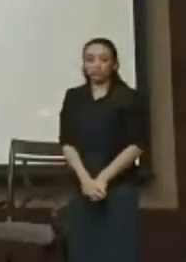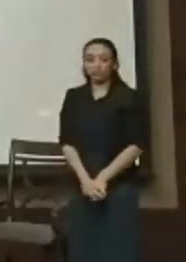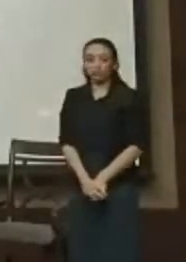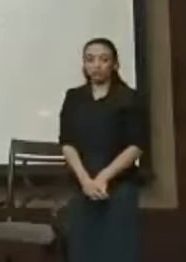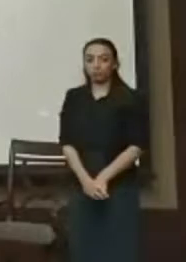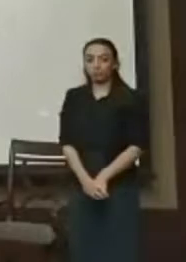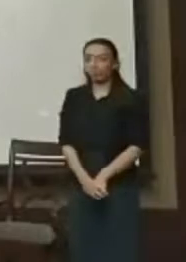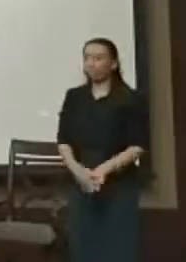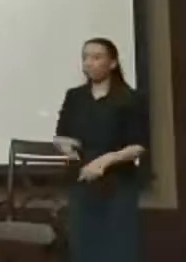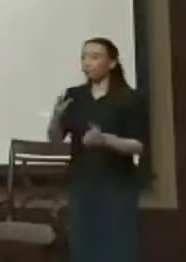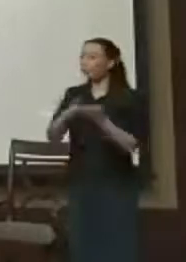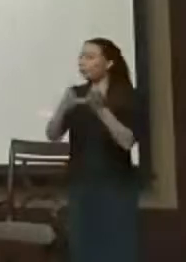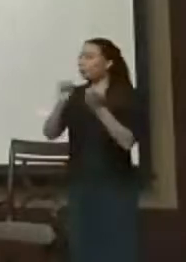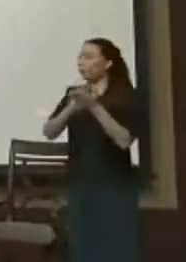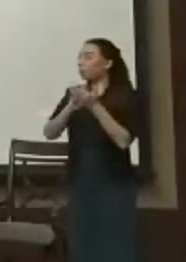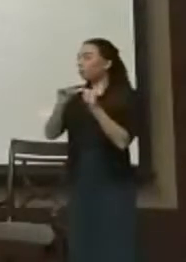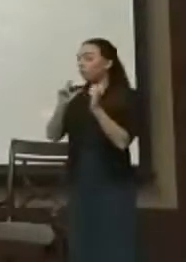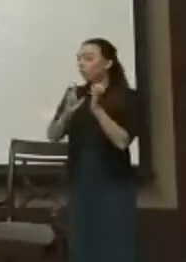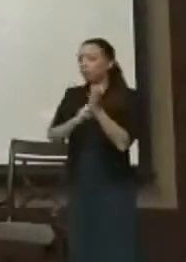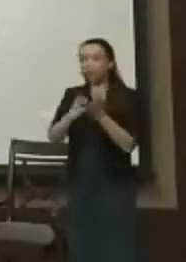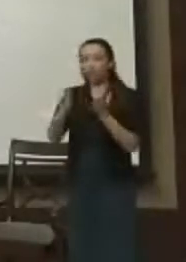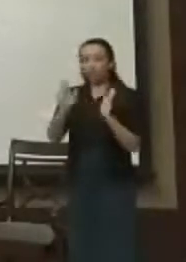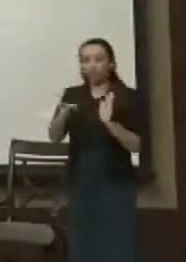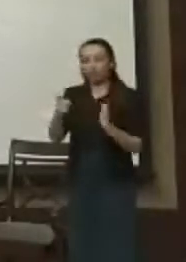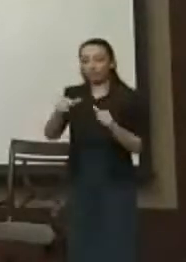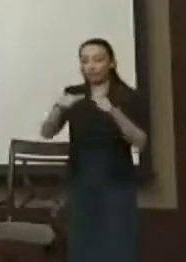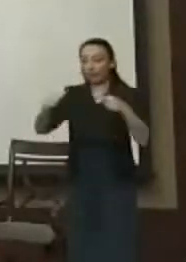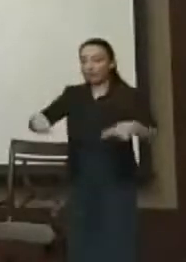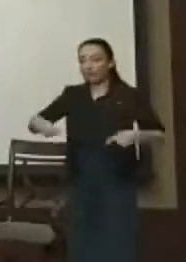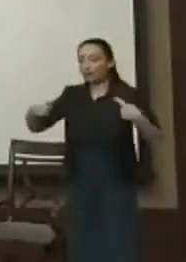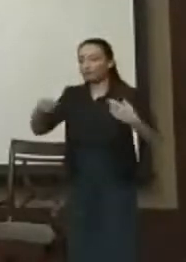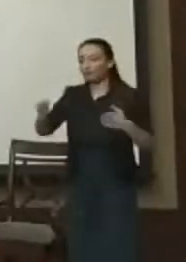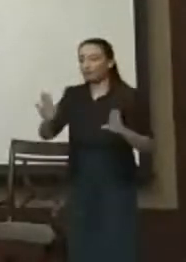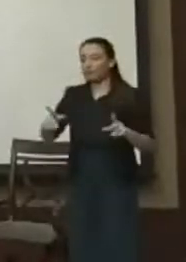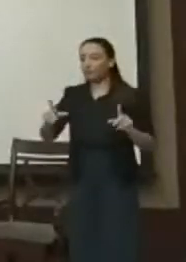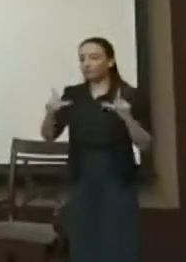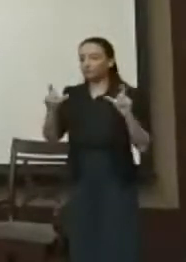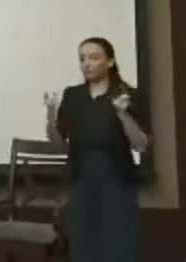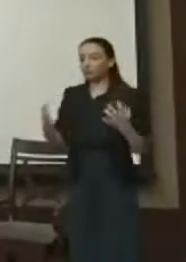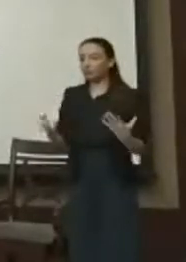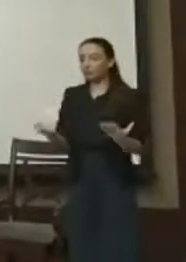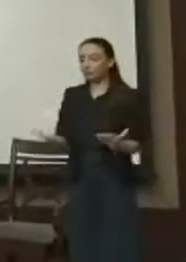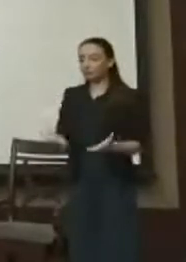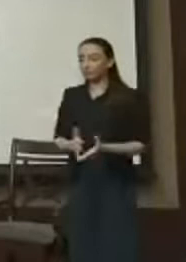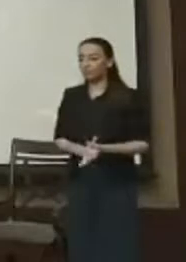Just a small memento from Mr. Arman Ali.